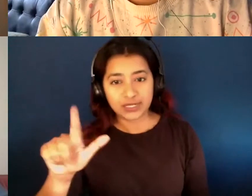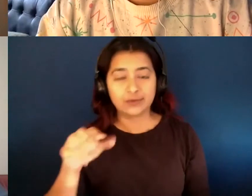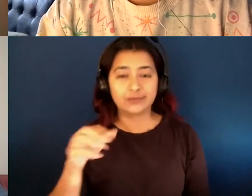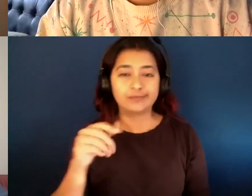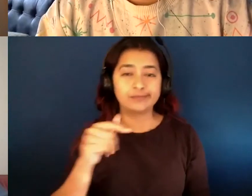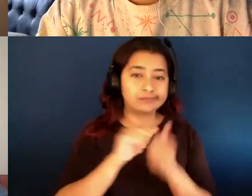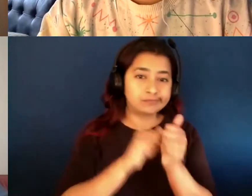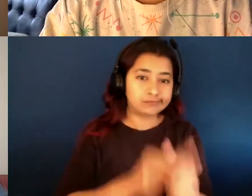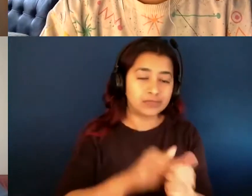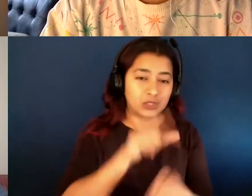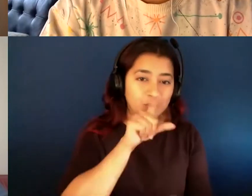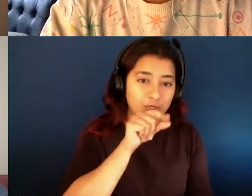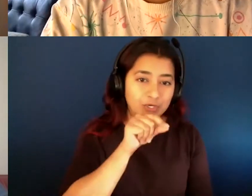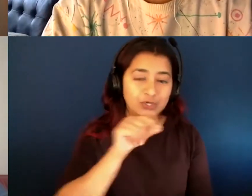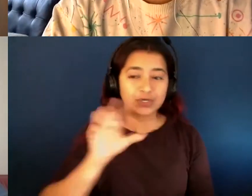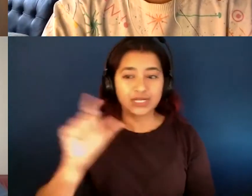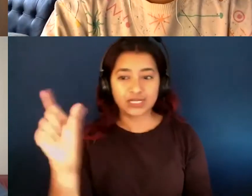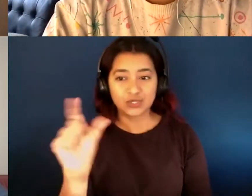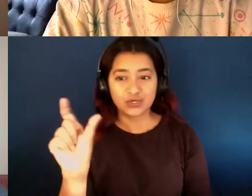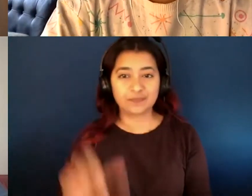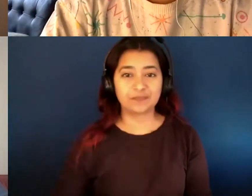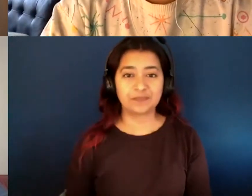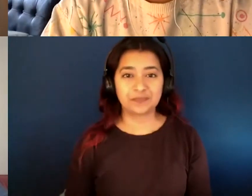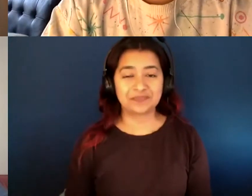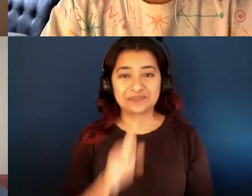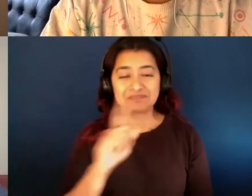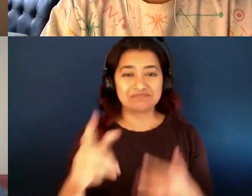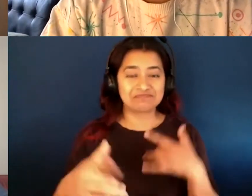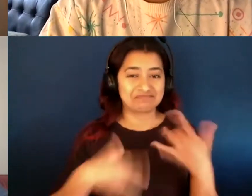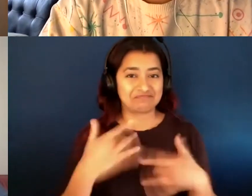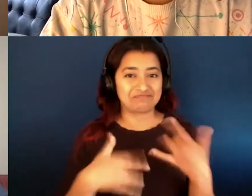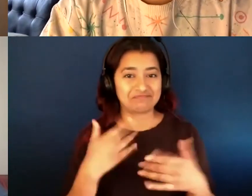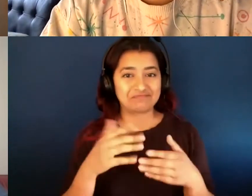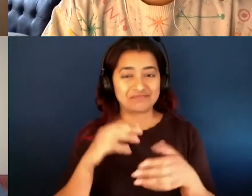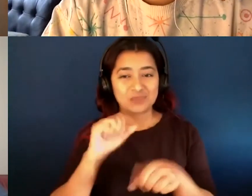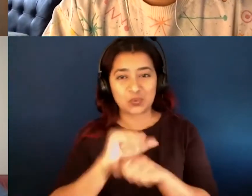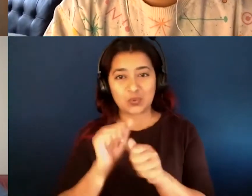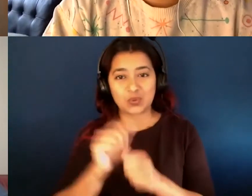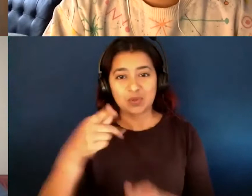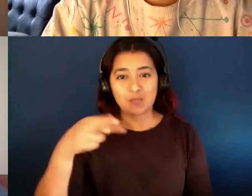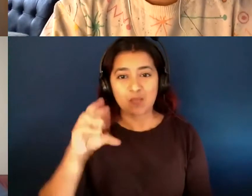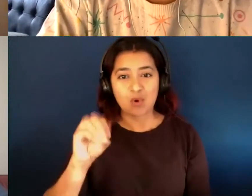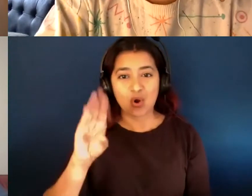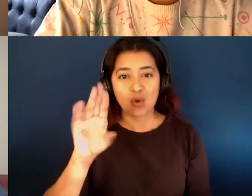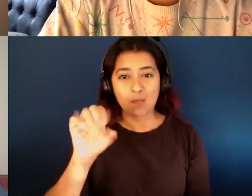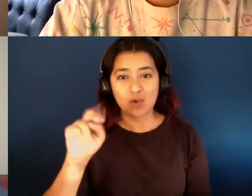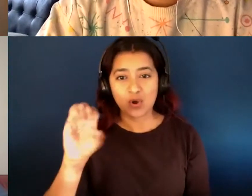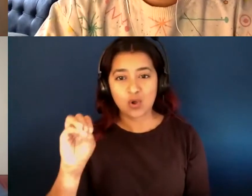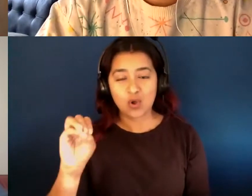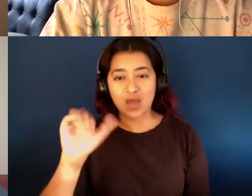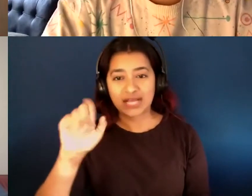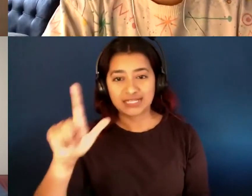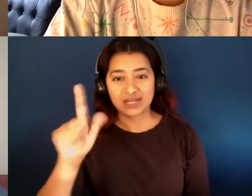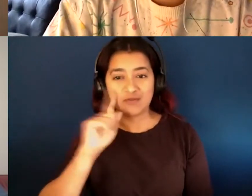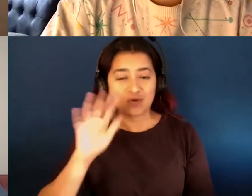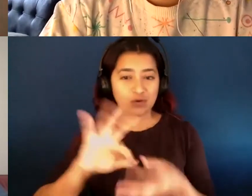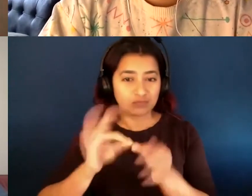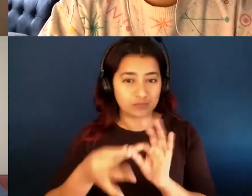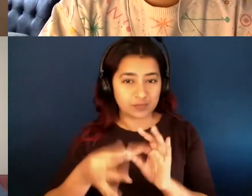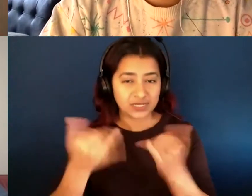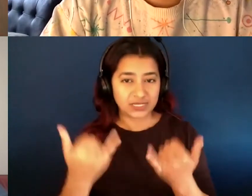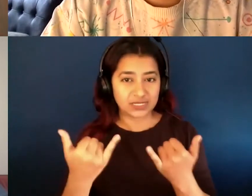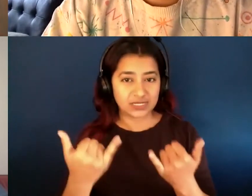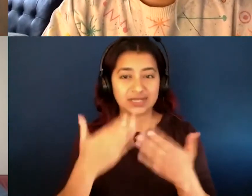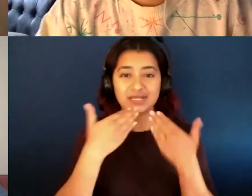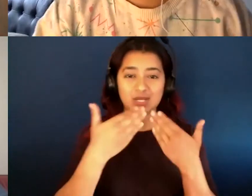Twitter and Instagram. And we're so happy to work with Pro Bono ASL for ASL interpretation this evening. Thank